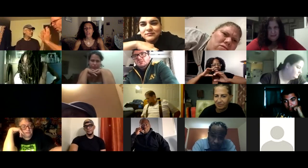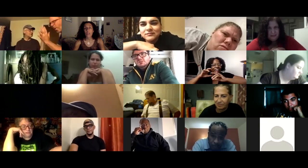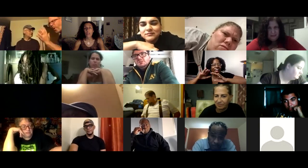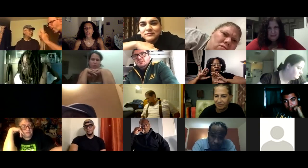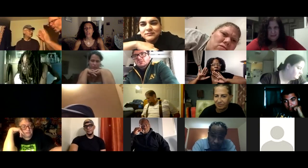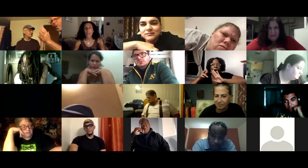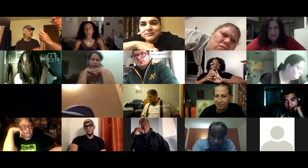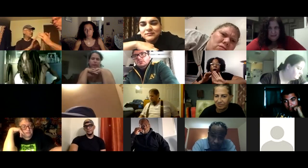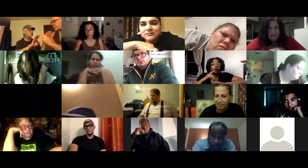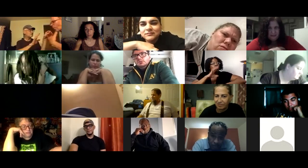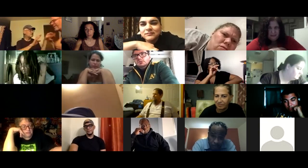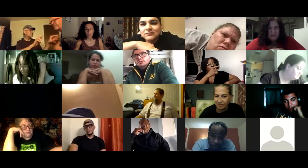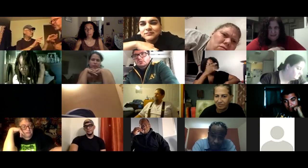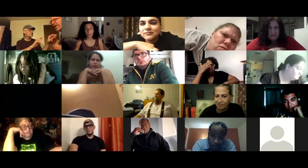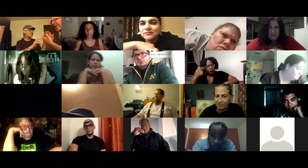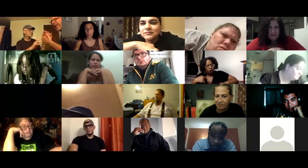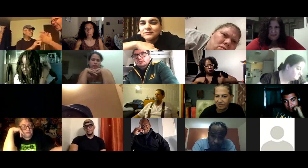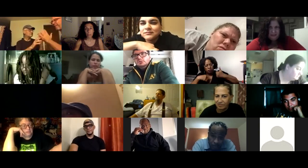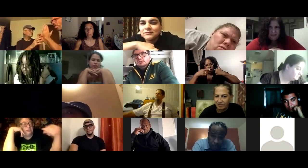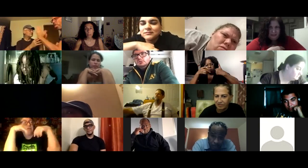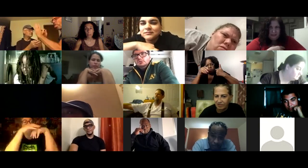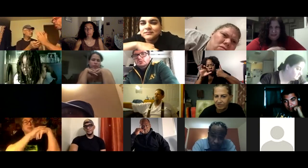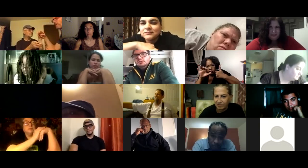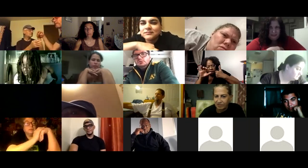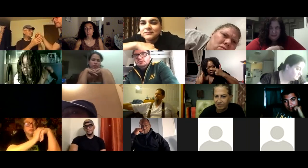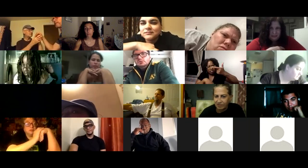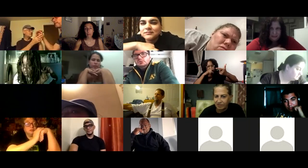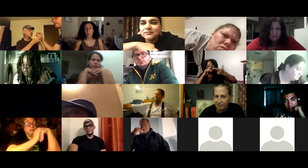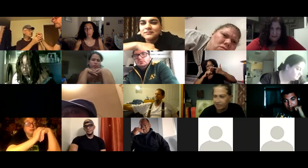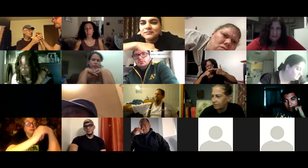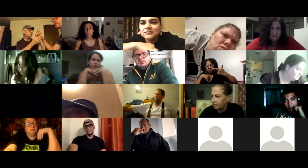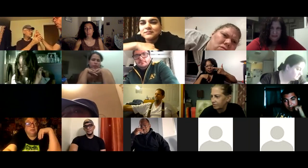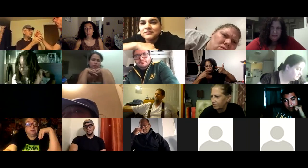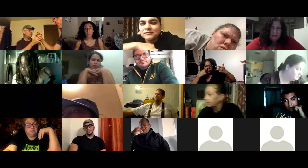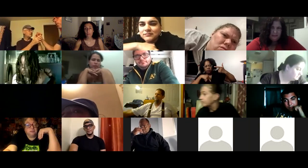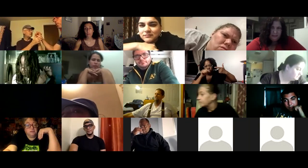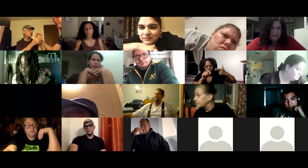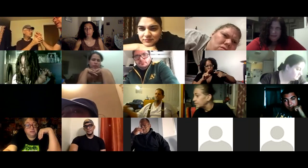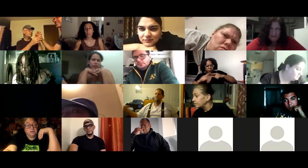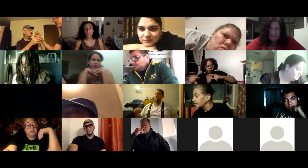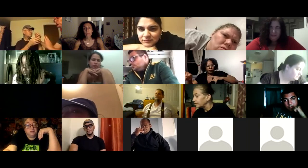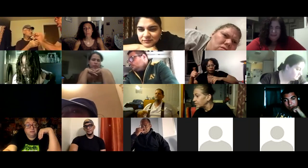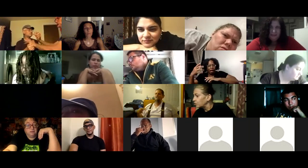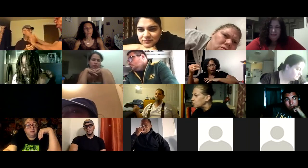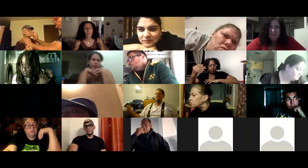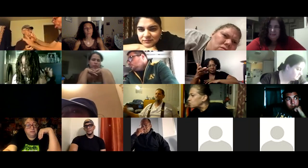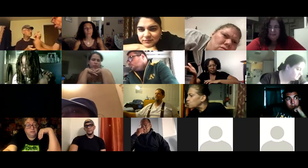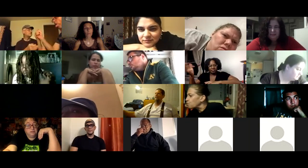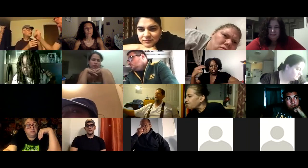it. They need the tactile communication. But I'm like, okay, well, I'm POC, I don't mind doing